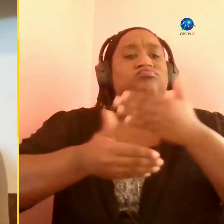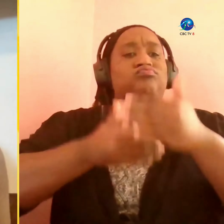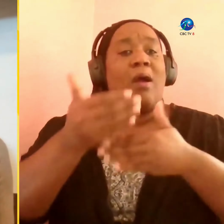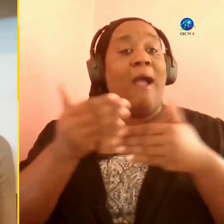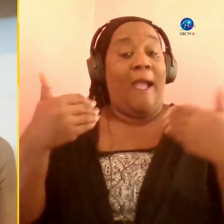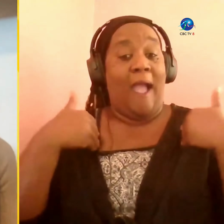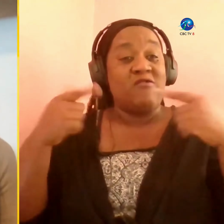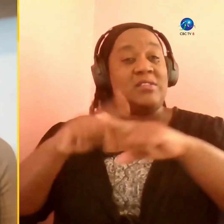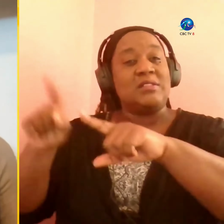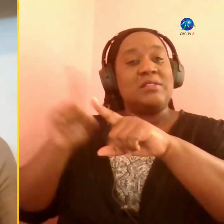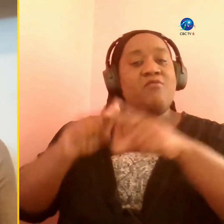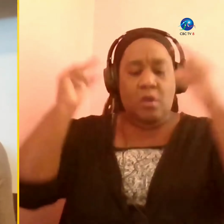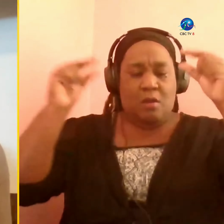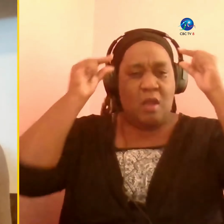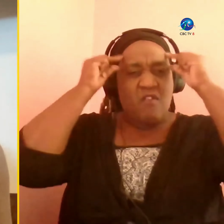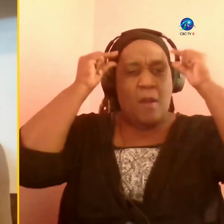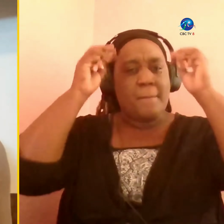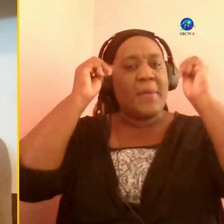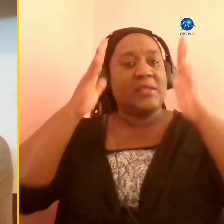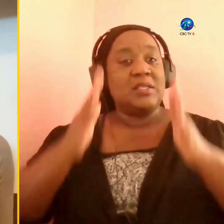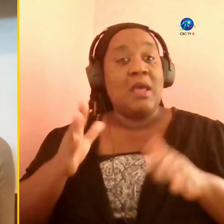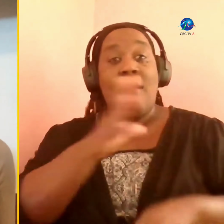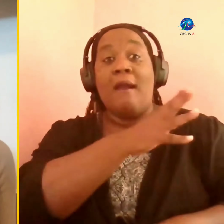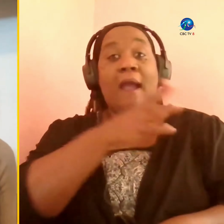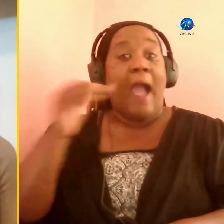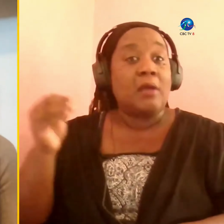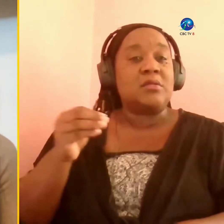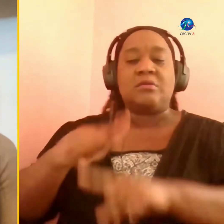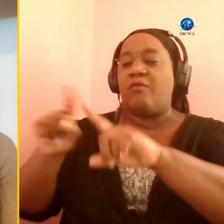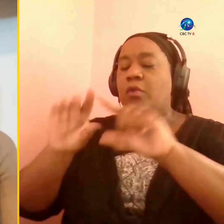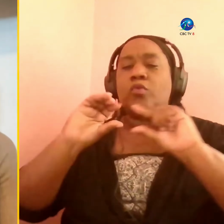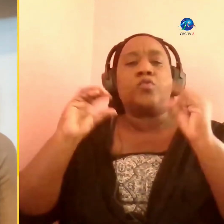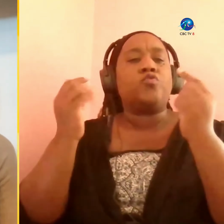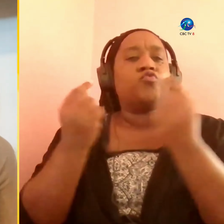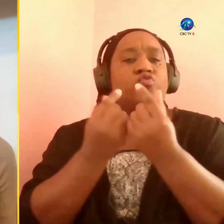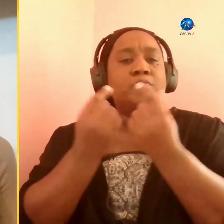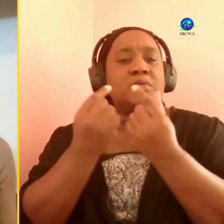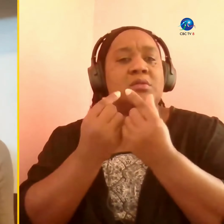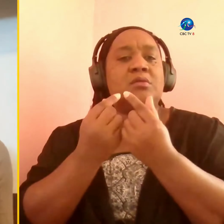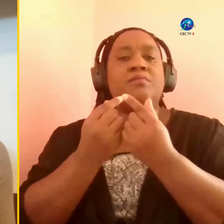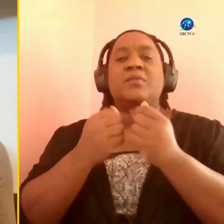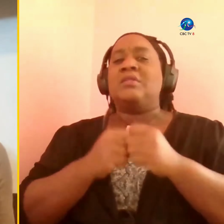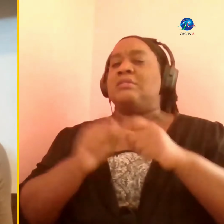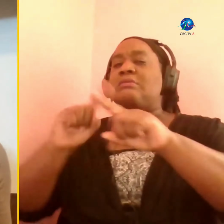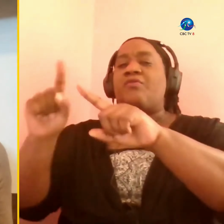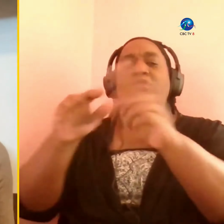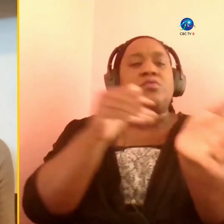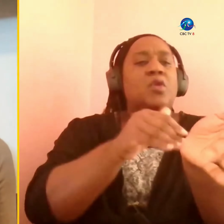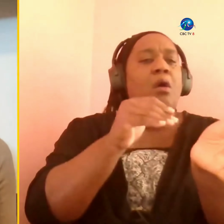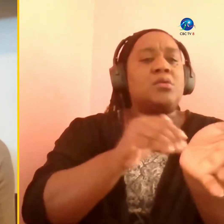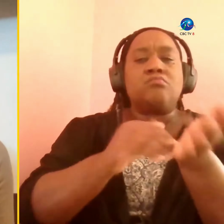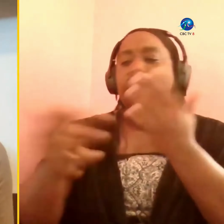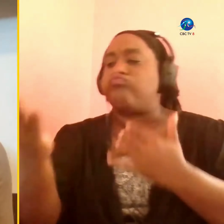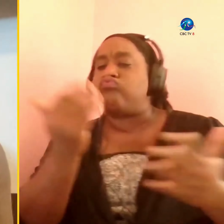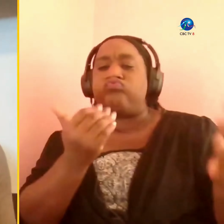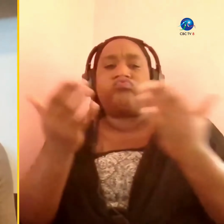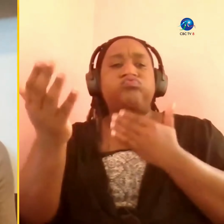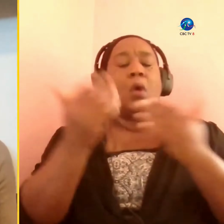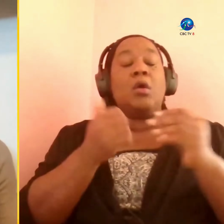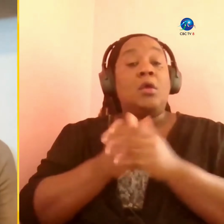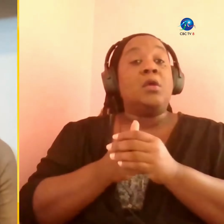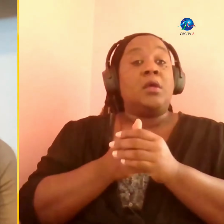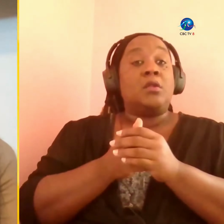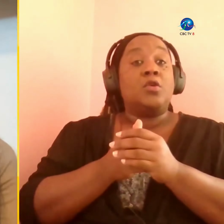ministers and agencies, professionals and industry practitioners come out to hear more about